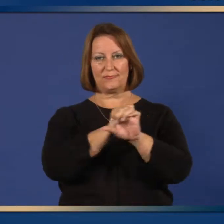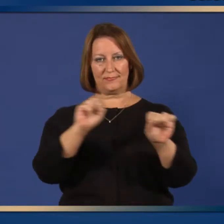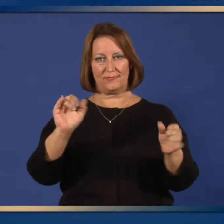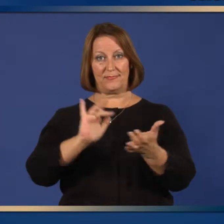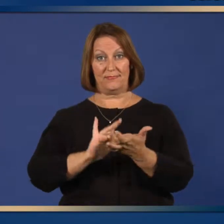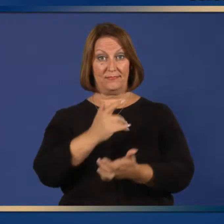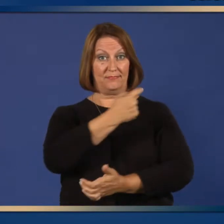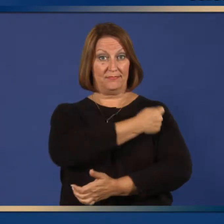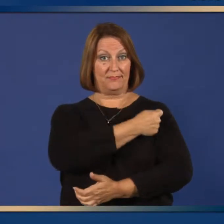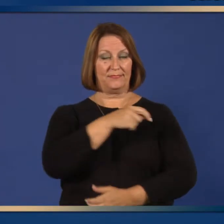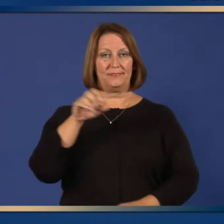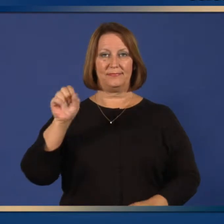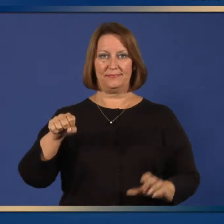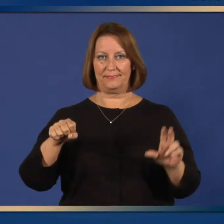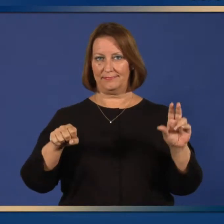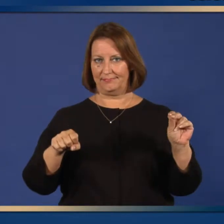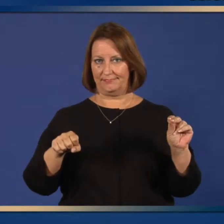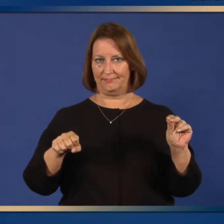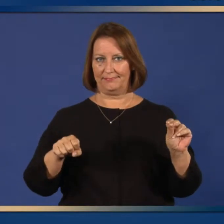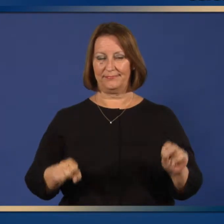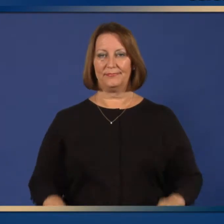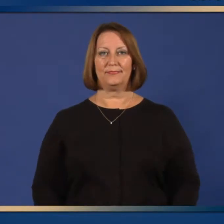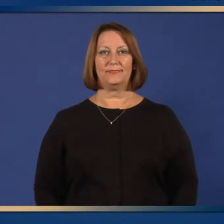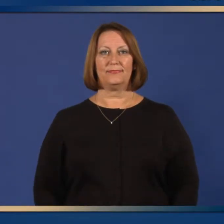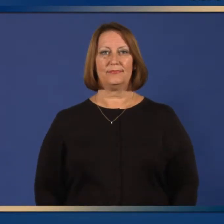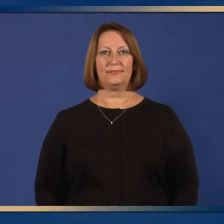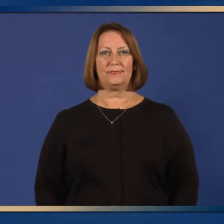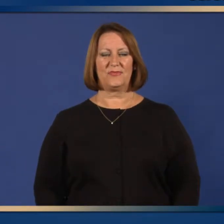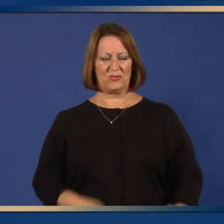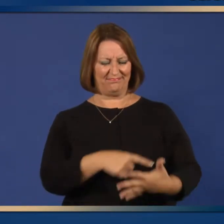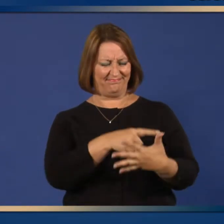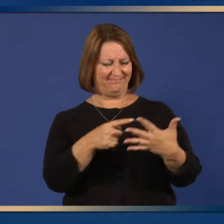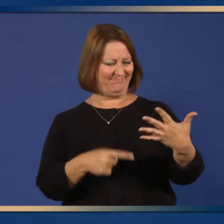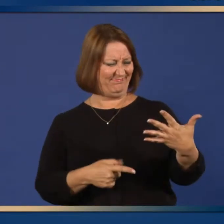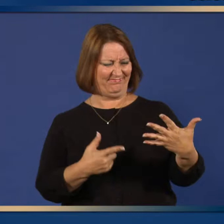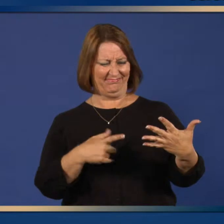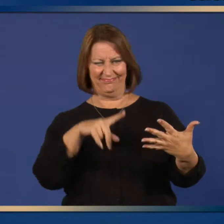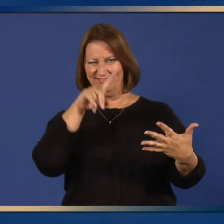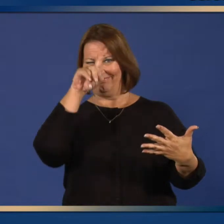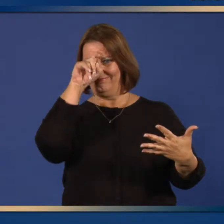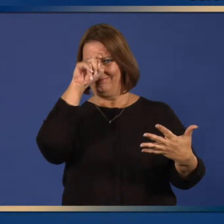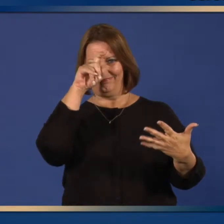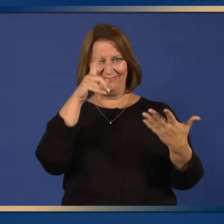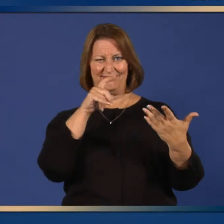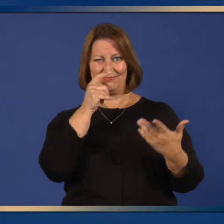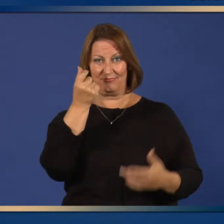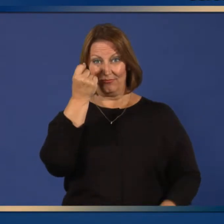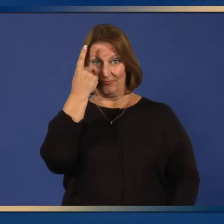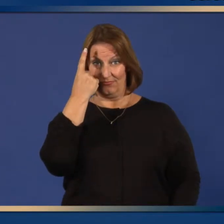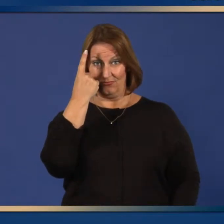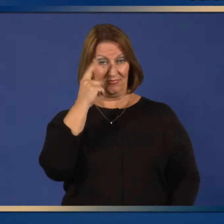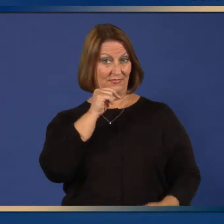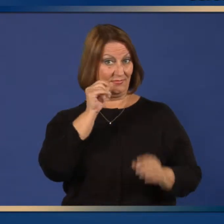If a question is not clear, please ask your healthcare provider to explain it.